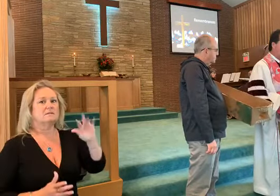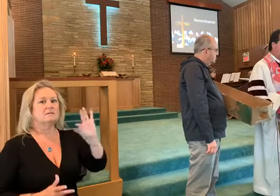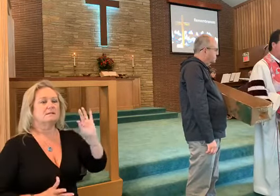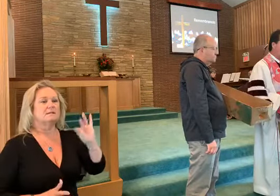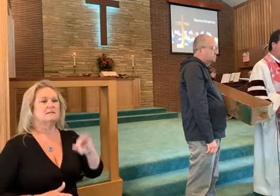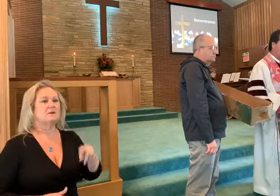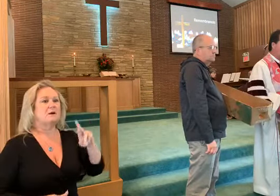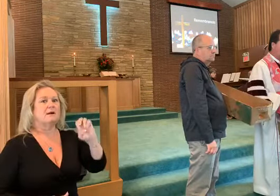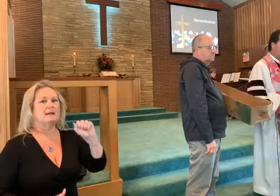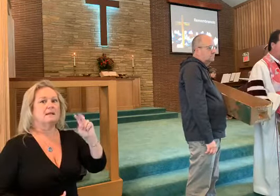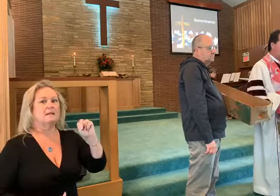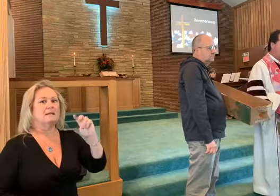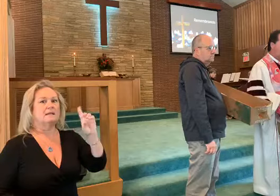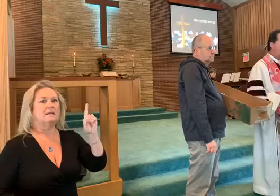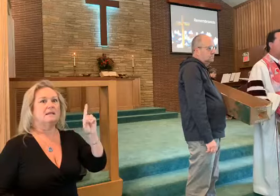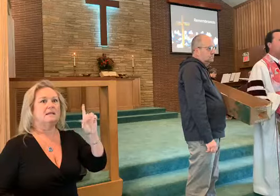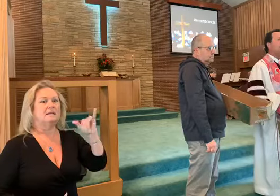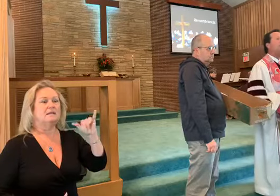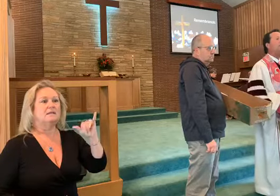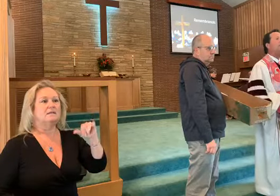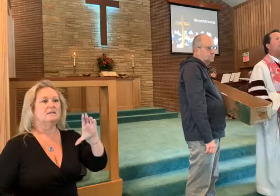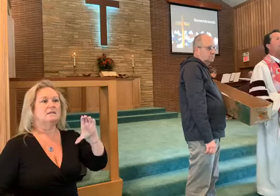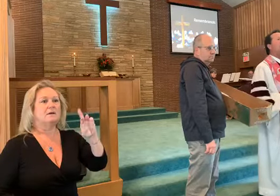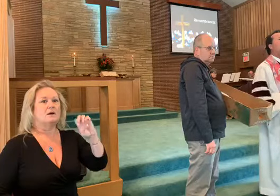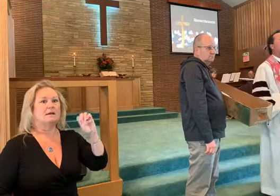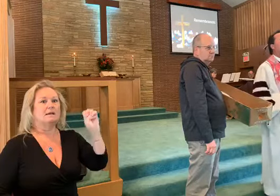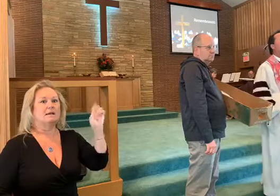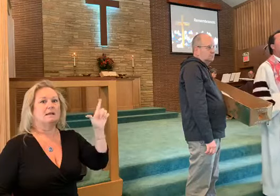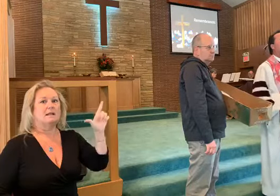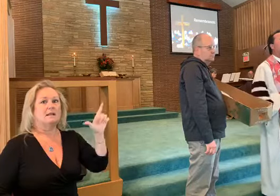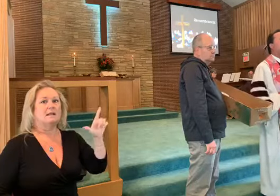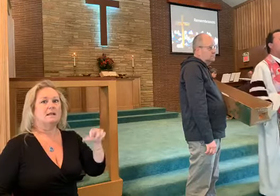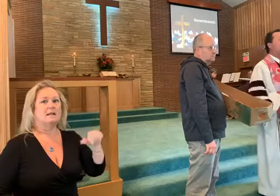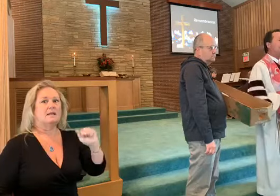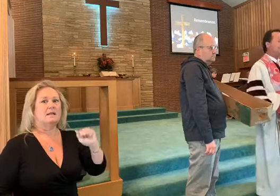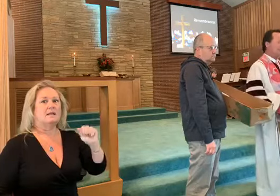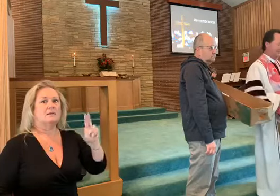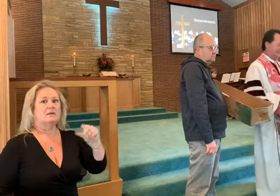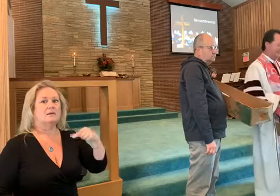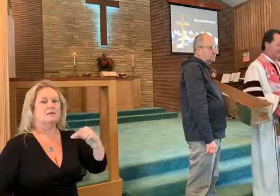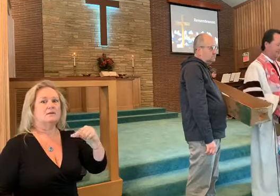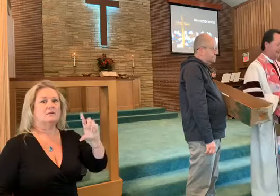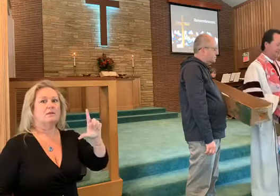27, 2019. Randy Creel, August 30, 2019.